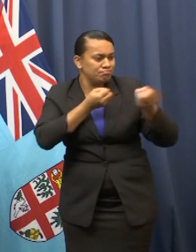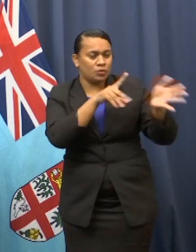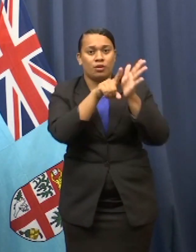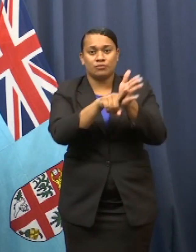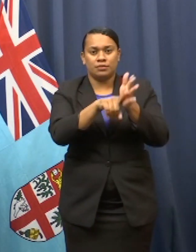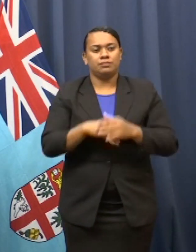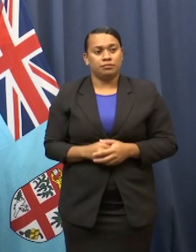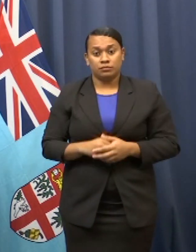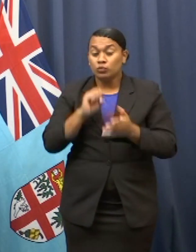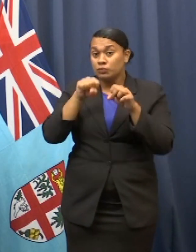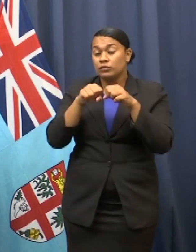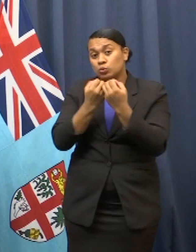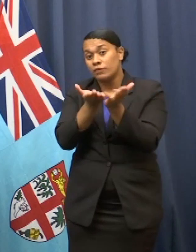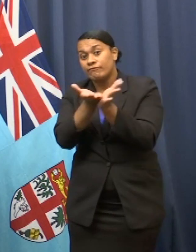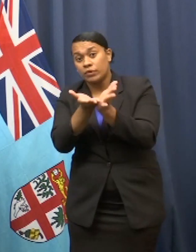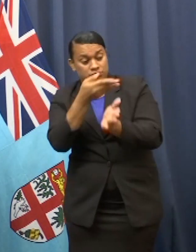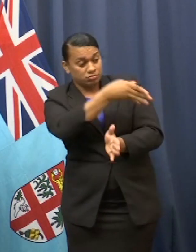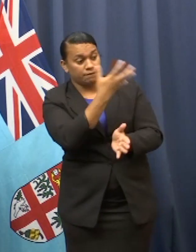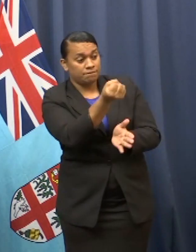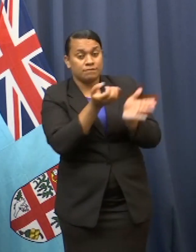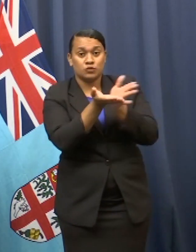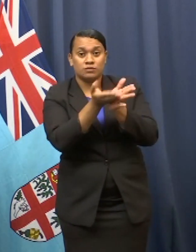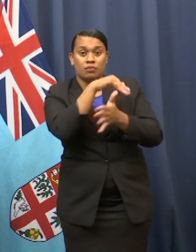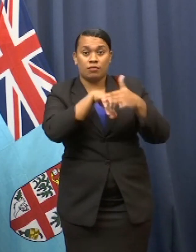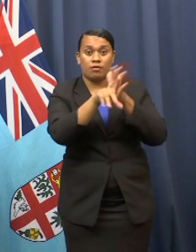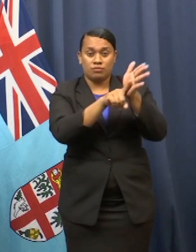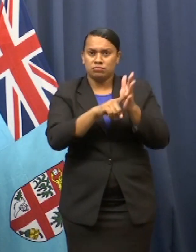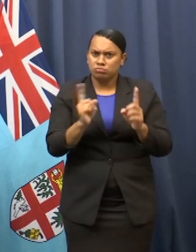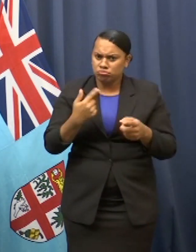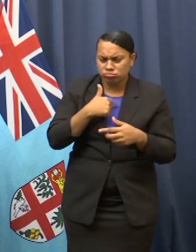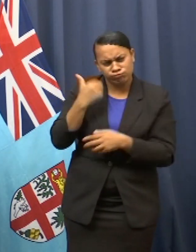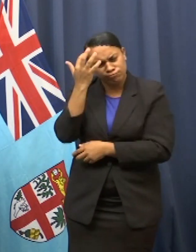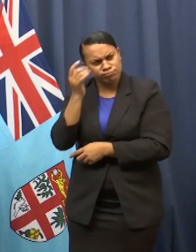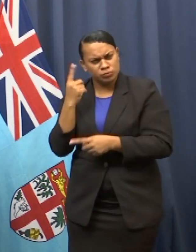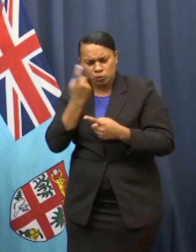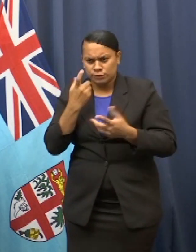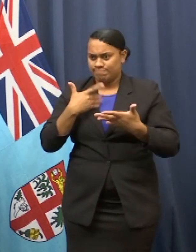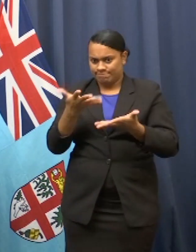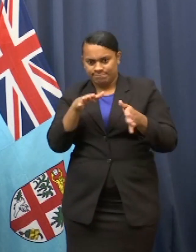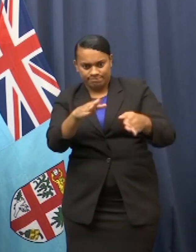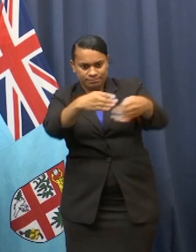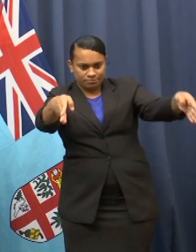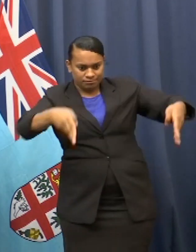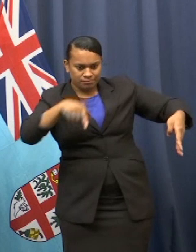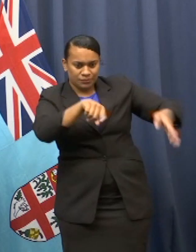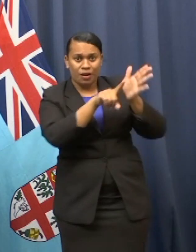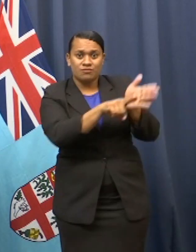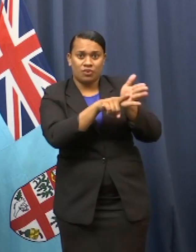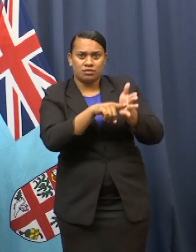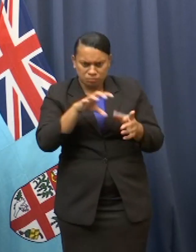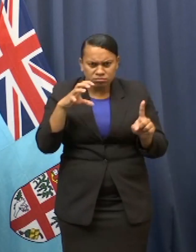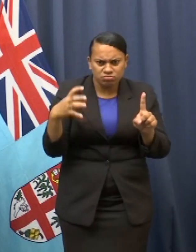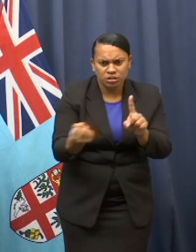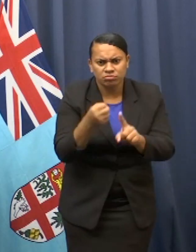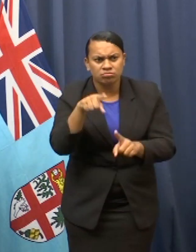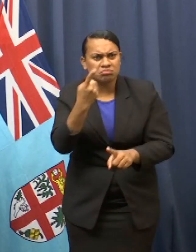provided. We are maintaining the current borders of the Lautoka confined area for the time being. But if people continue to